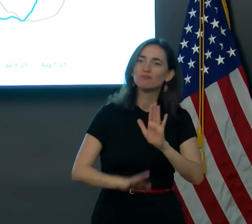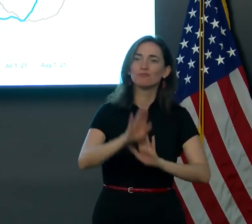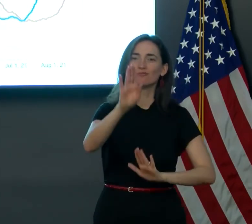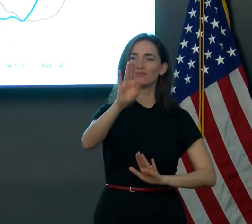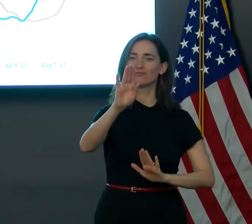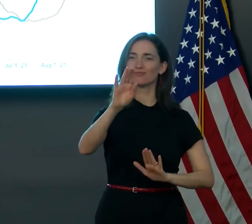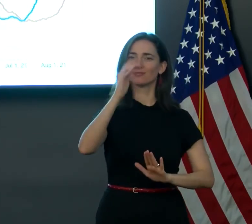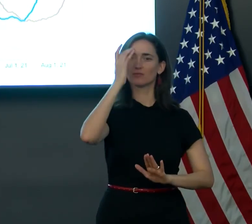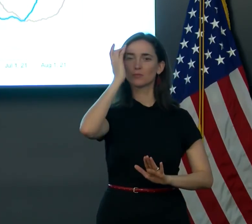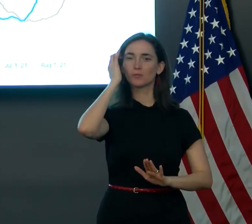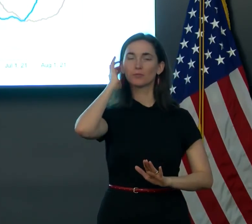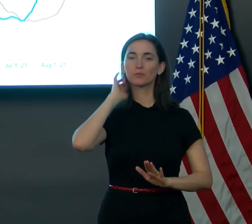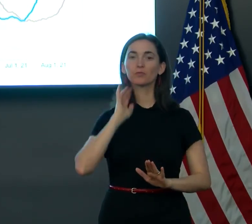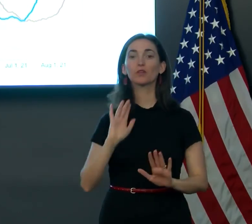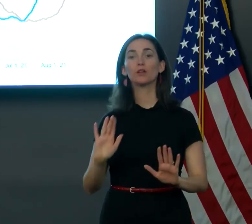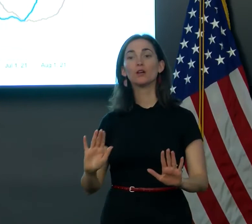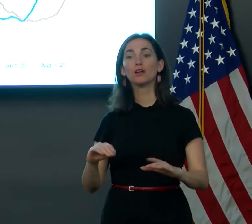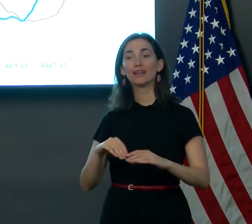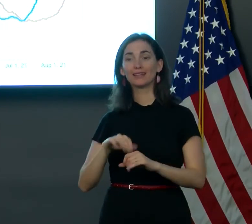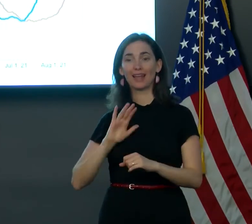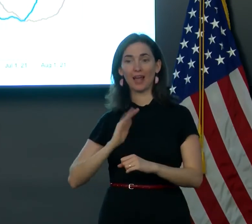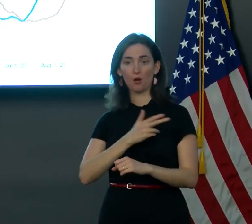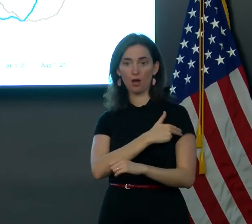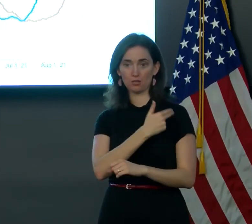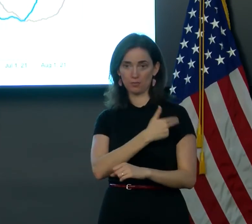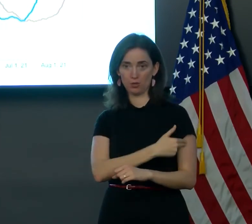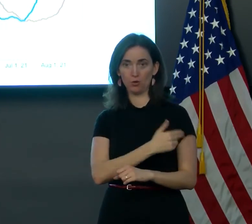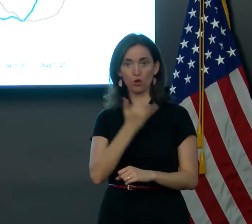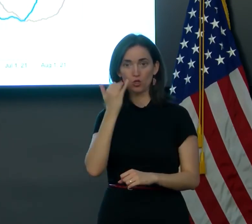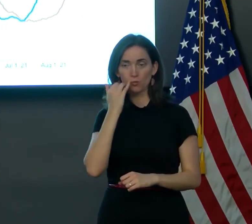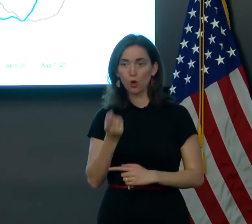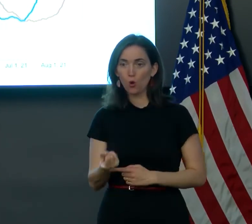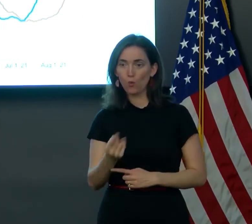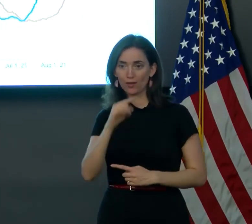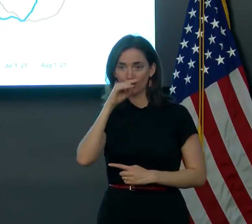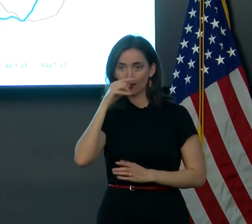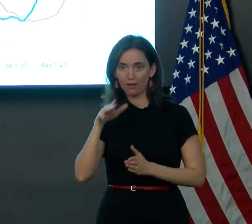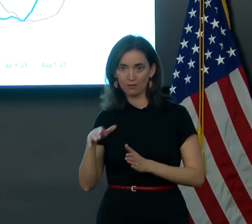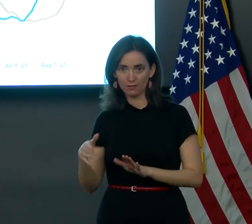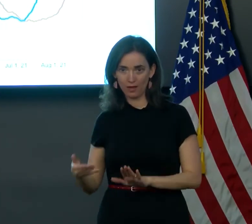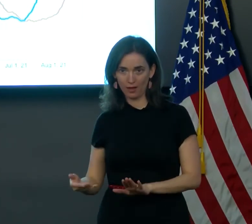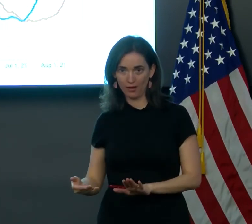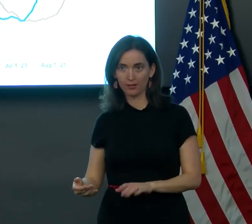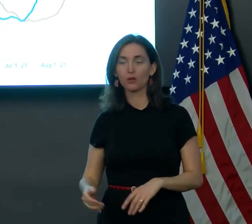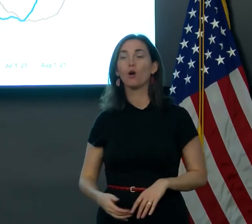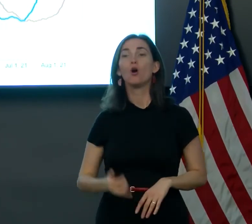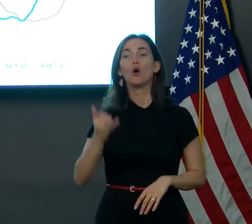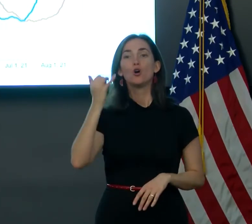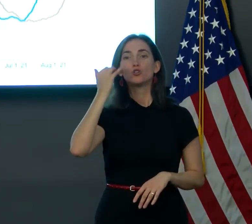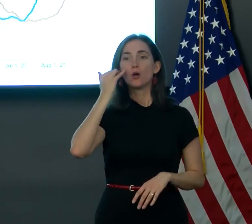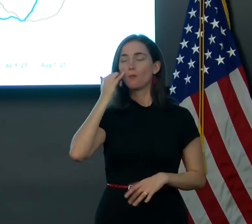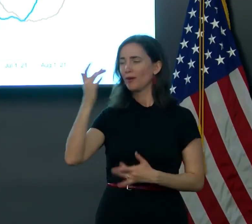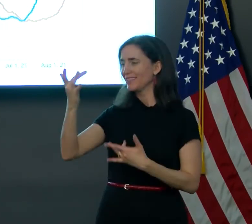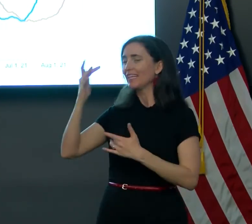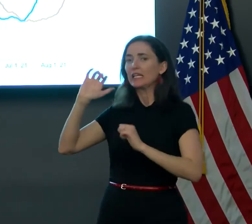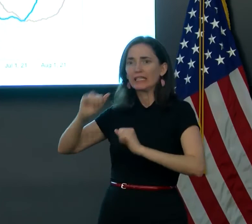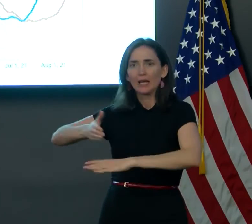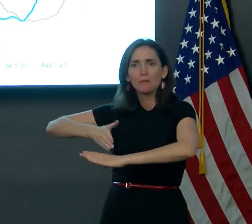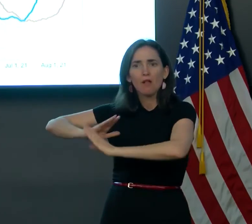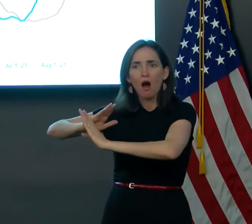When we have a pediatric death in our hospitals, when we have children admitted for a preventable